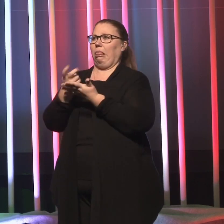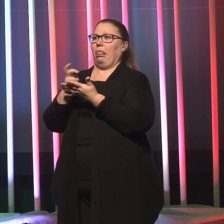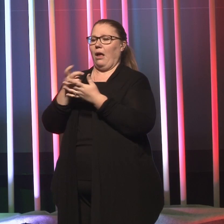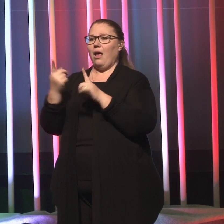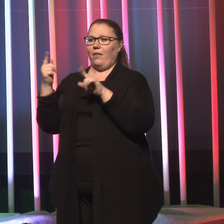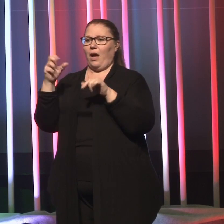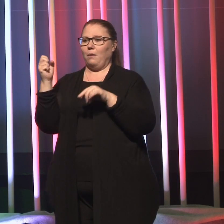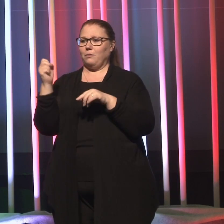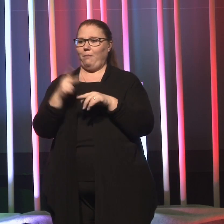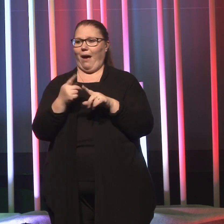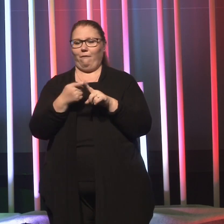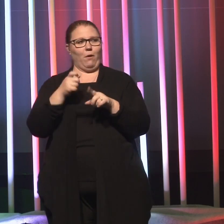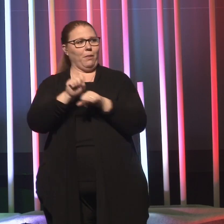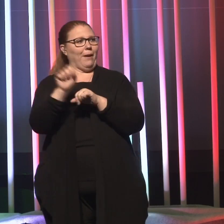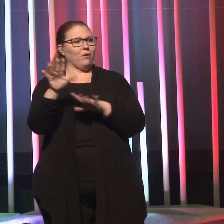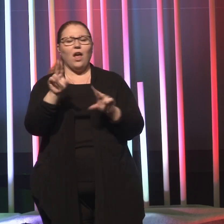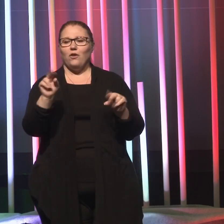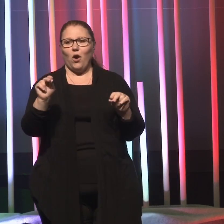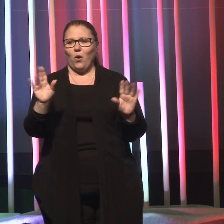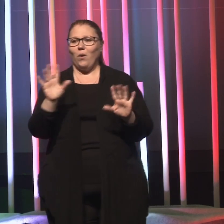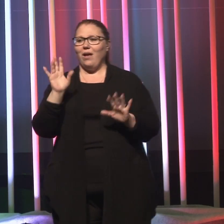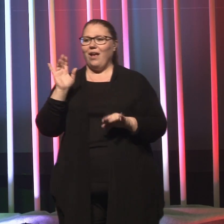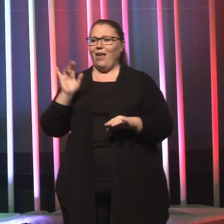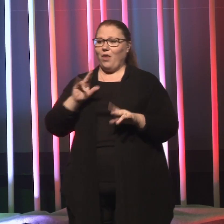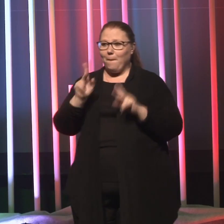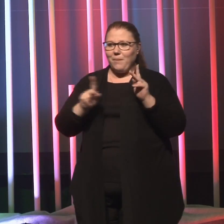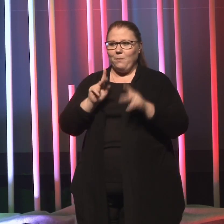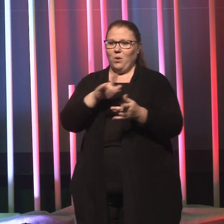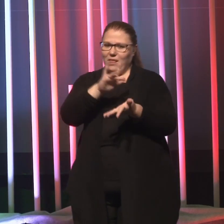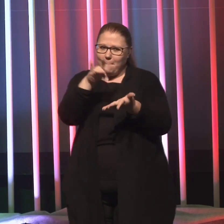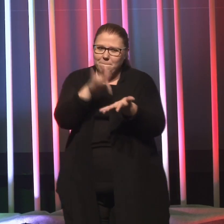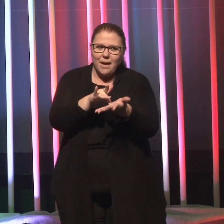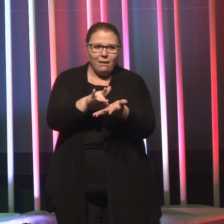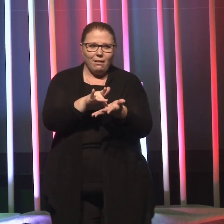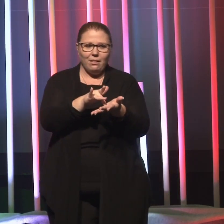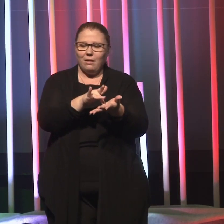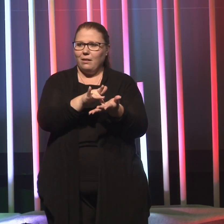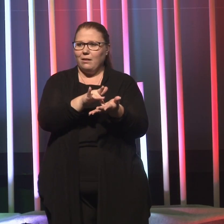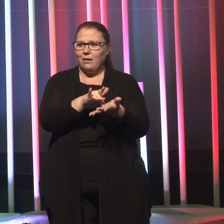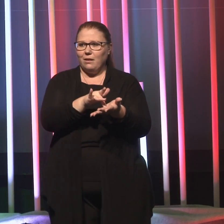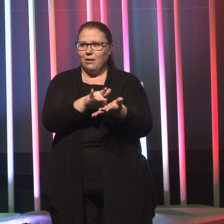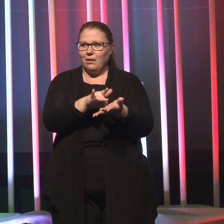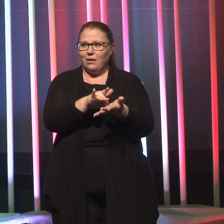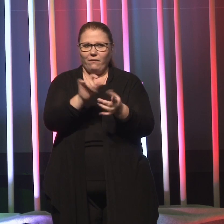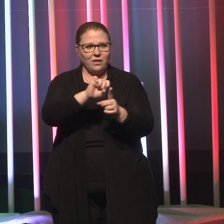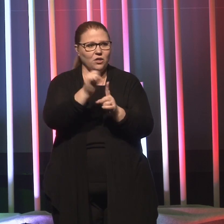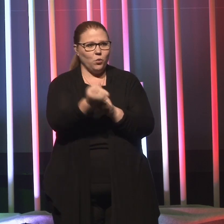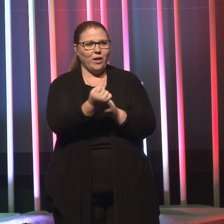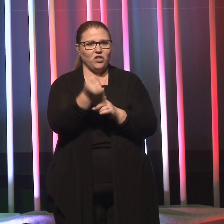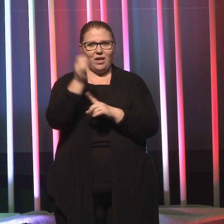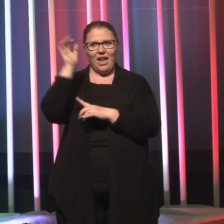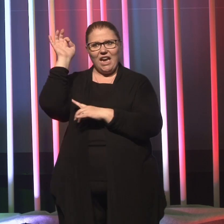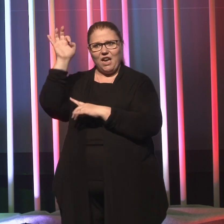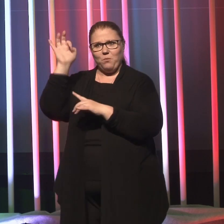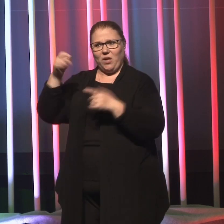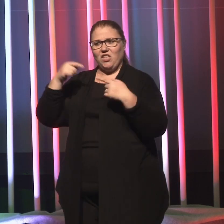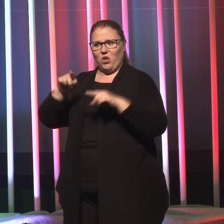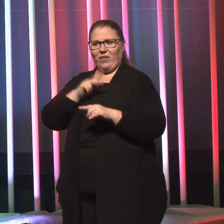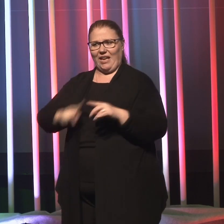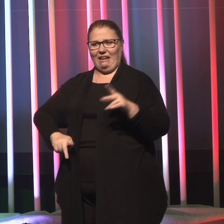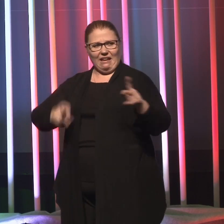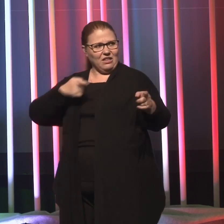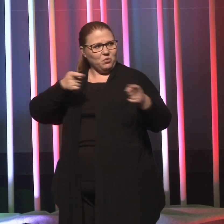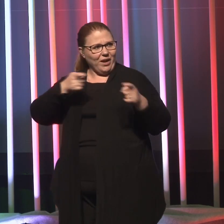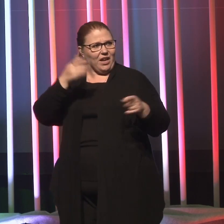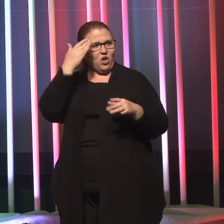from a mountain. No, like these were people right in the thick of it, right? So he preached during a couple of the king's reigns, you can find out, and he knew a